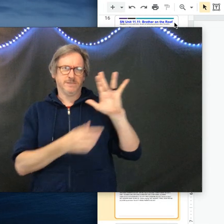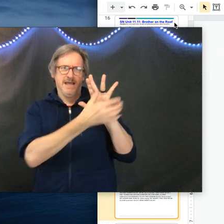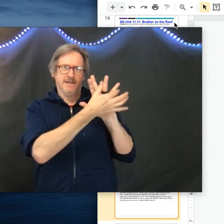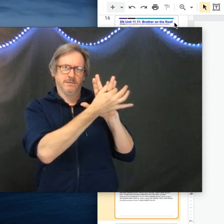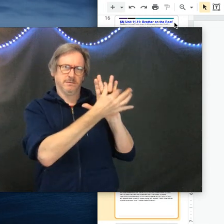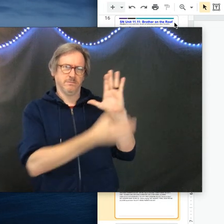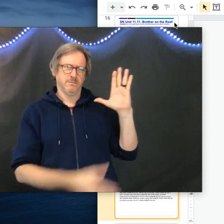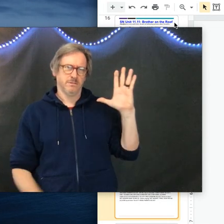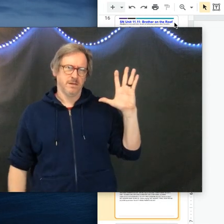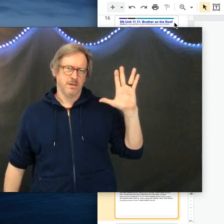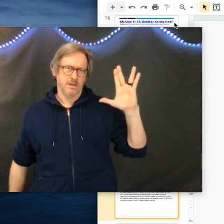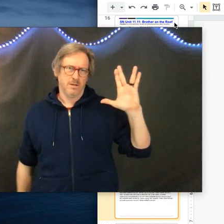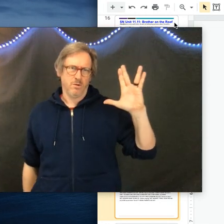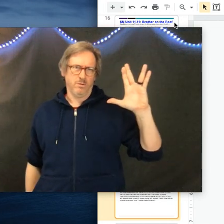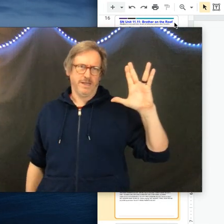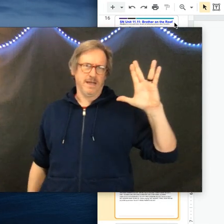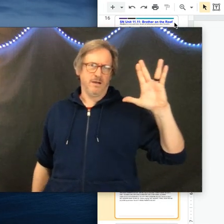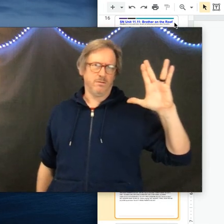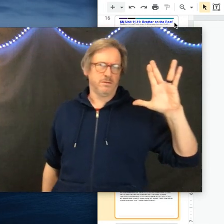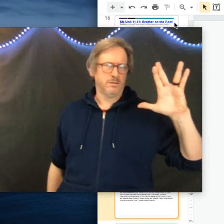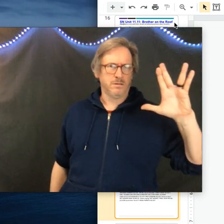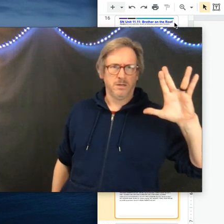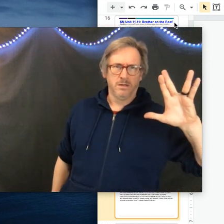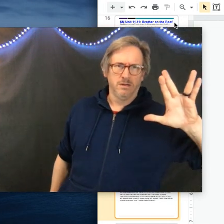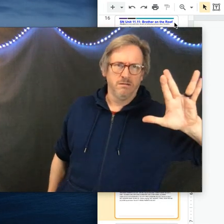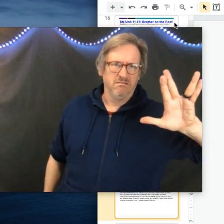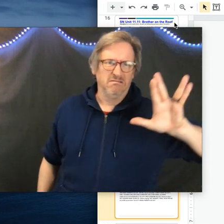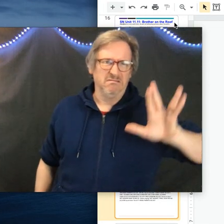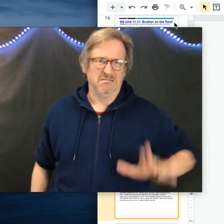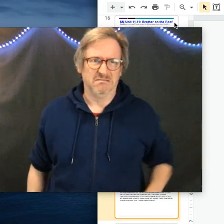Gosh, what was that? Holy cow.